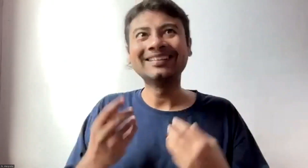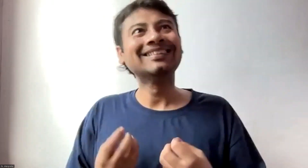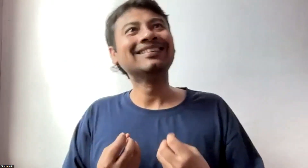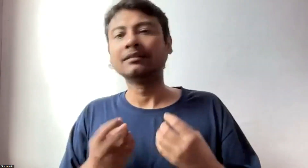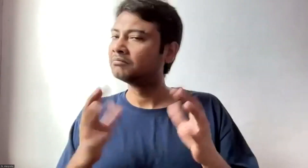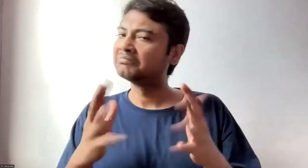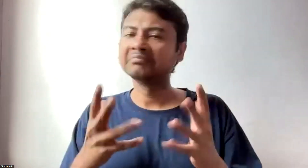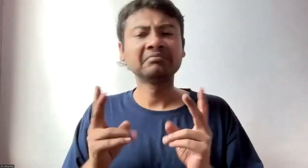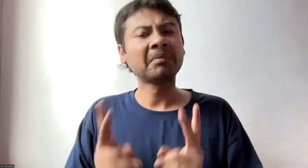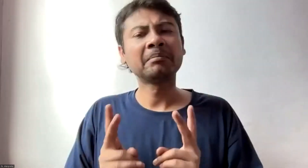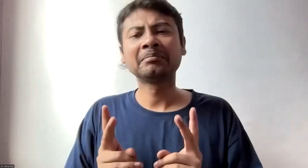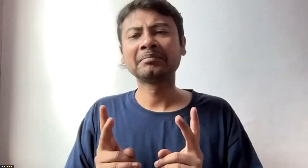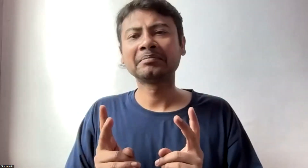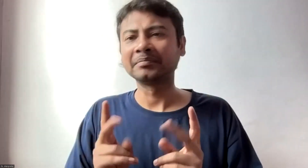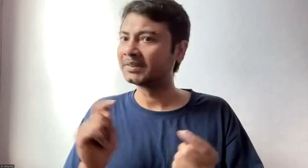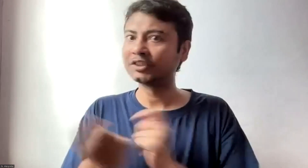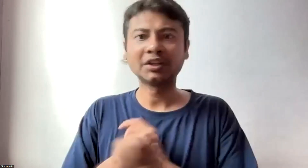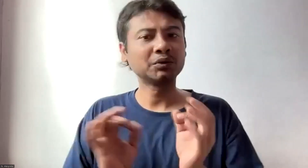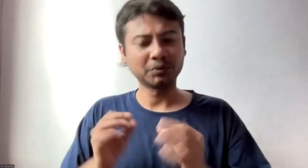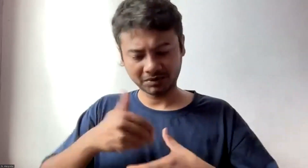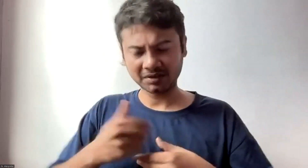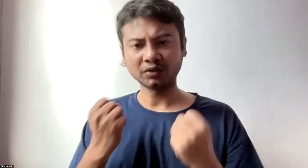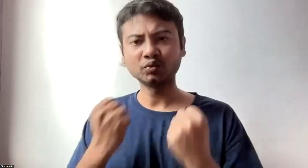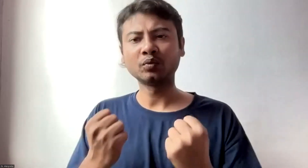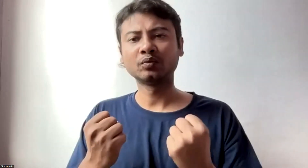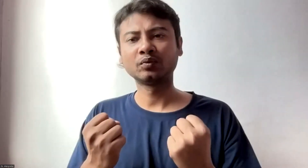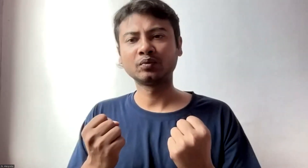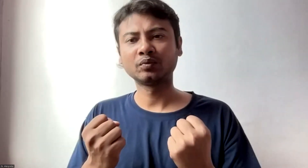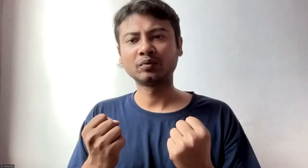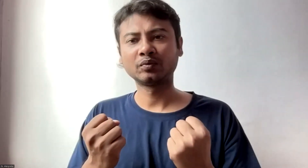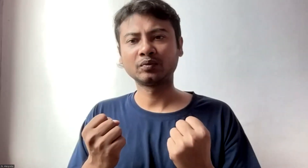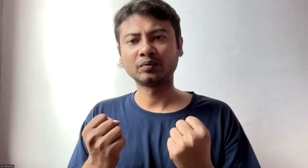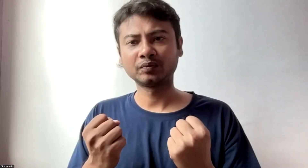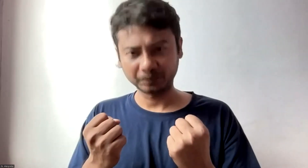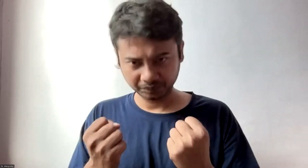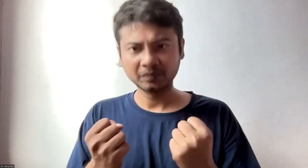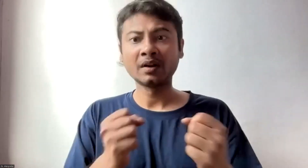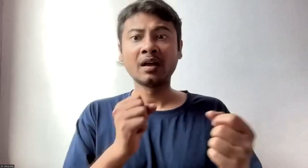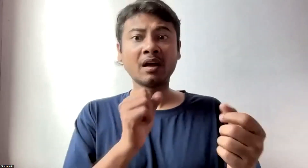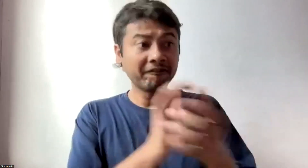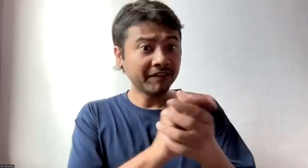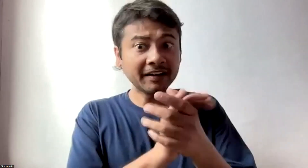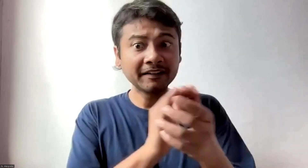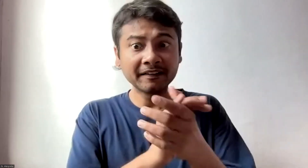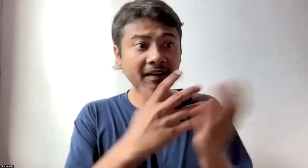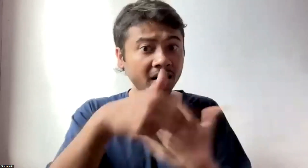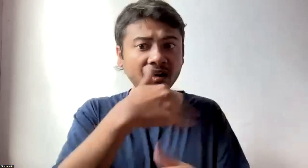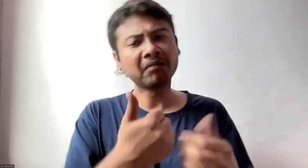friend or enemy, whether you are my friend or whether you're enemy. He remains same with both the people.